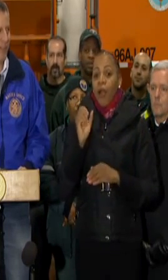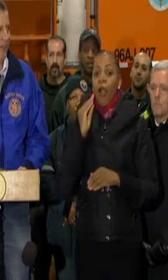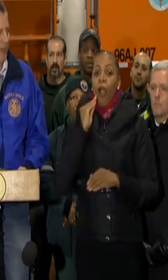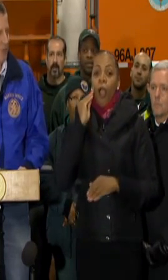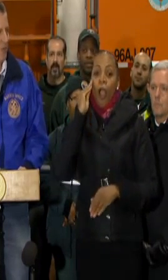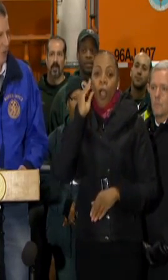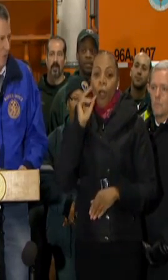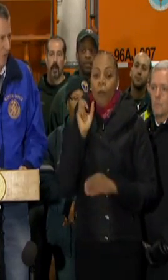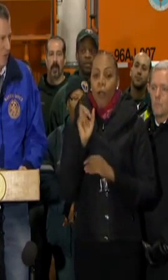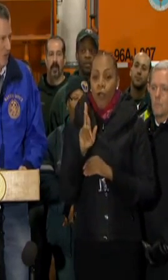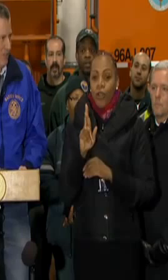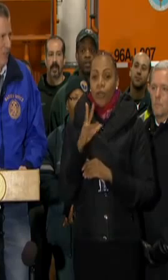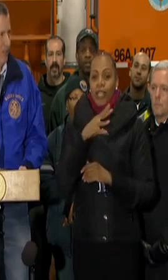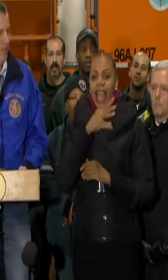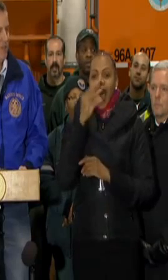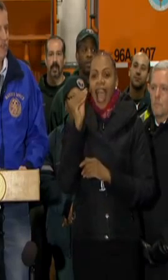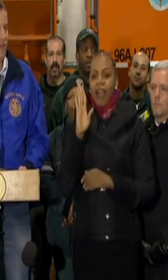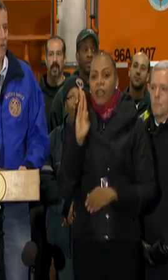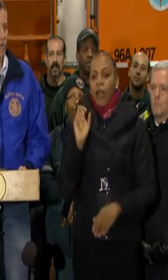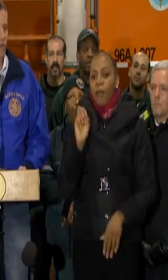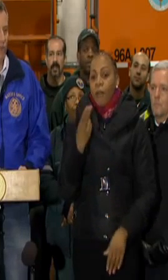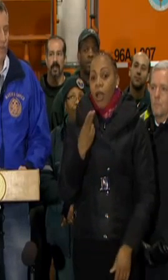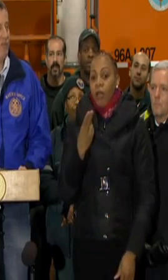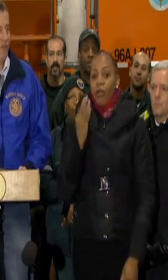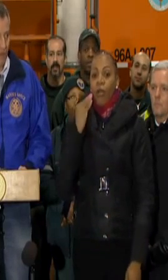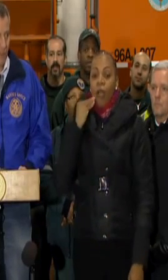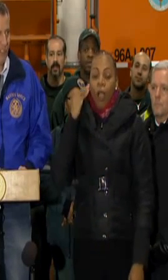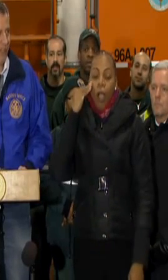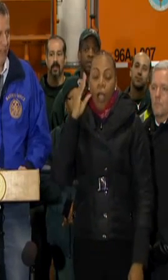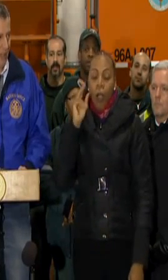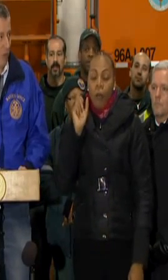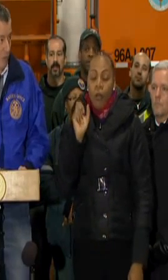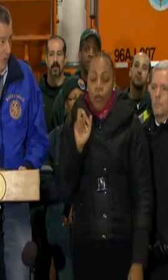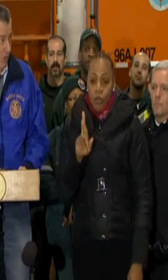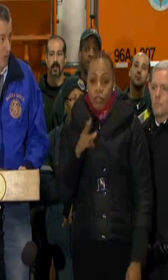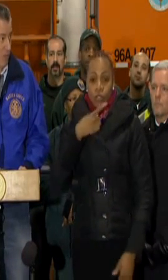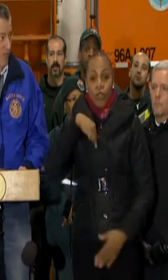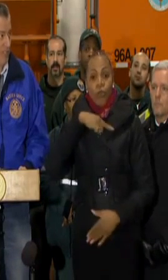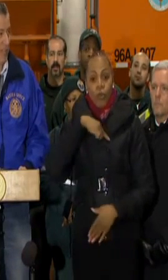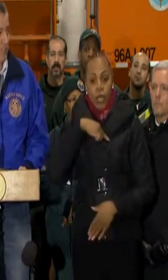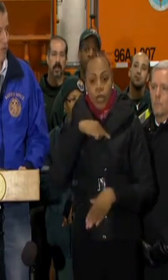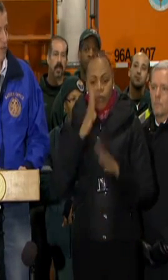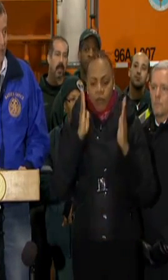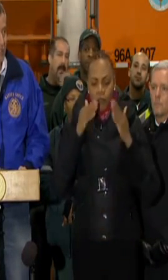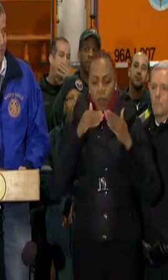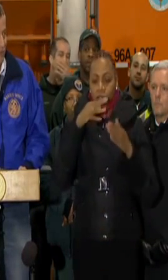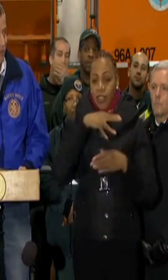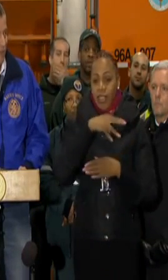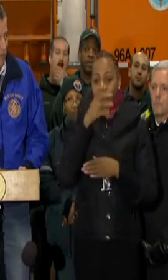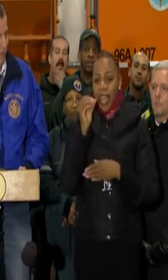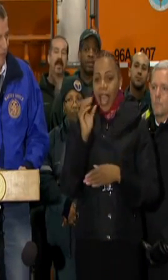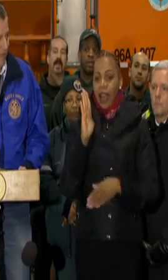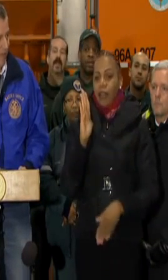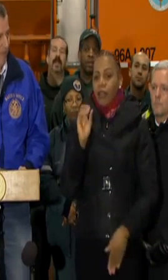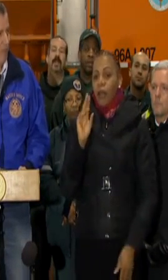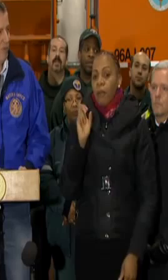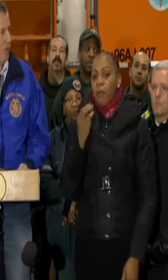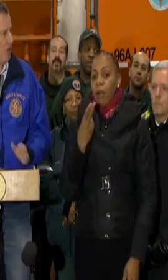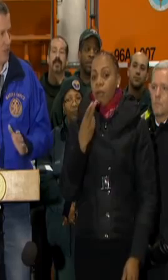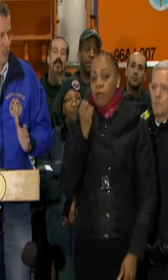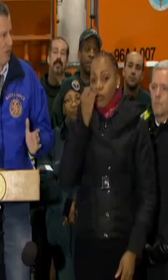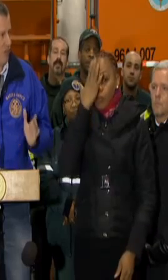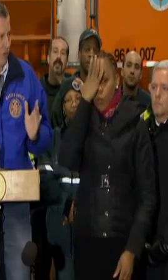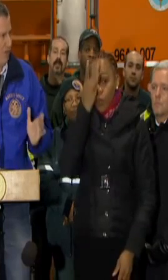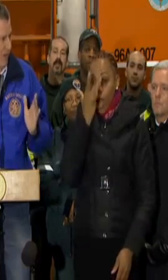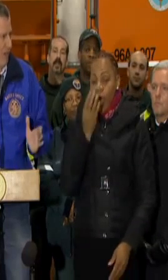shoveling today are outer borough homeowners. So we're going to be focused on the outer boroughs because that's where the vast majority of the people live. But